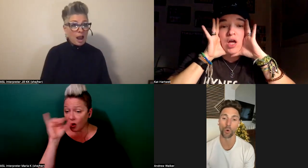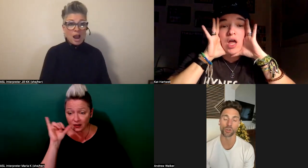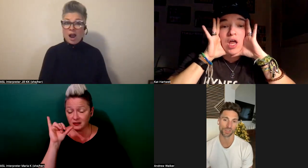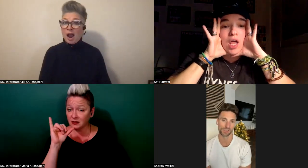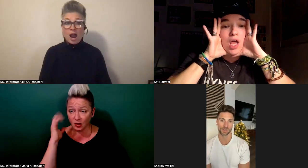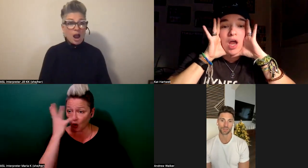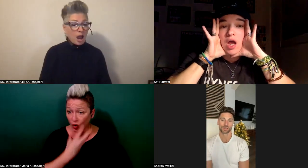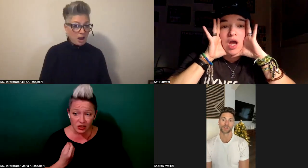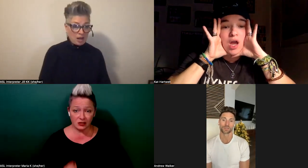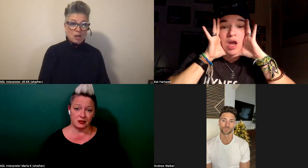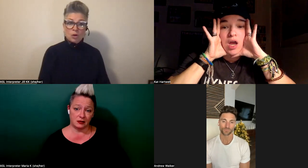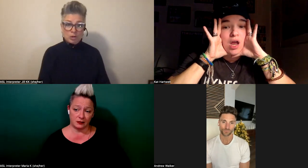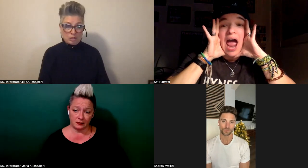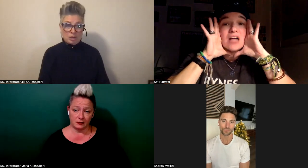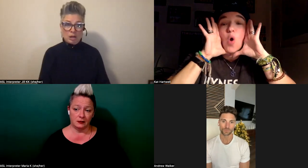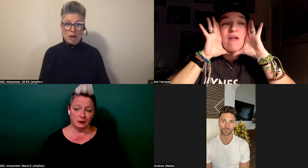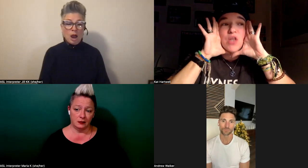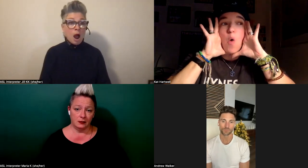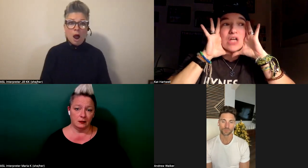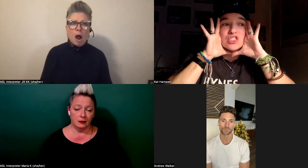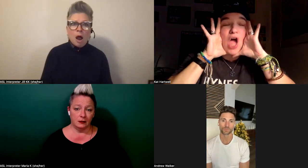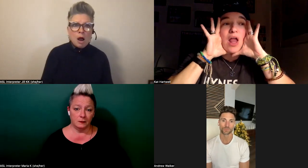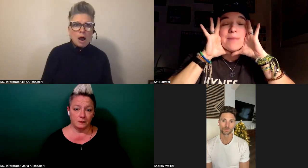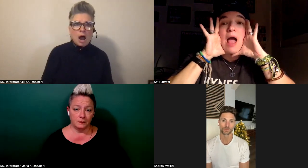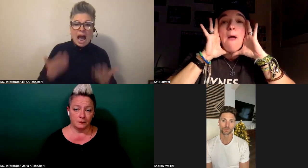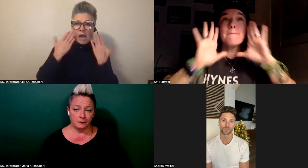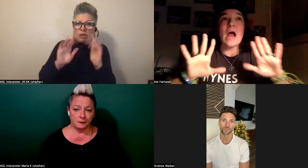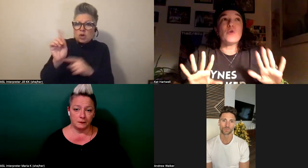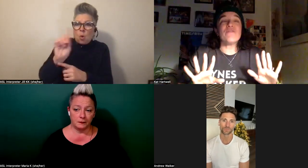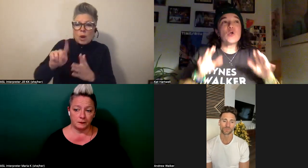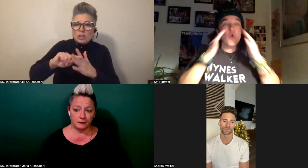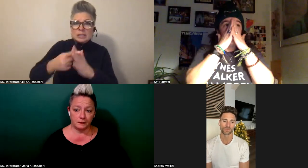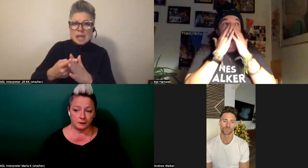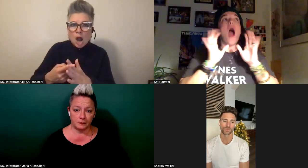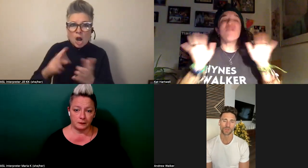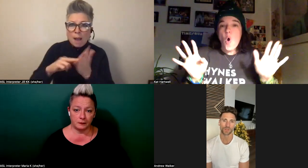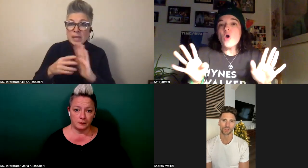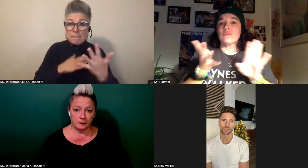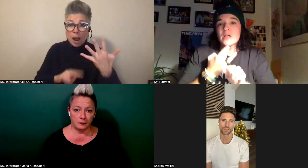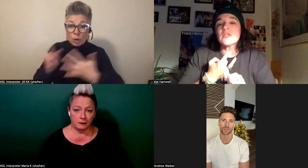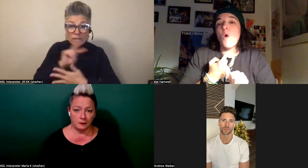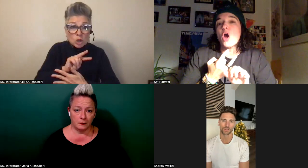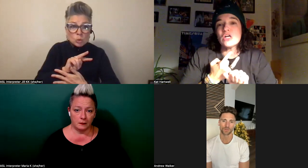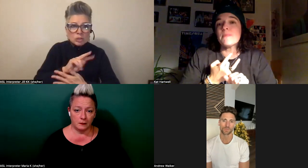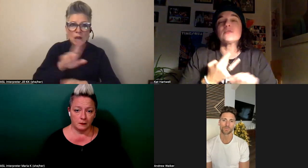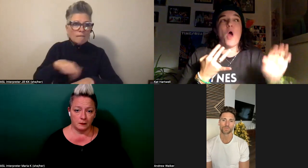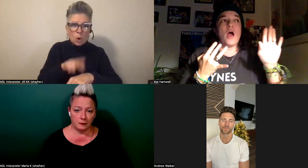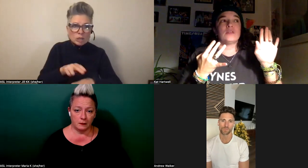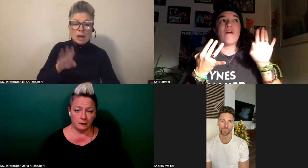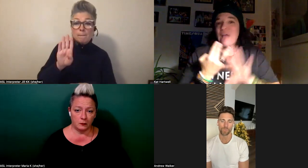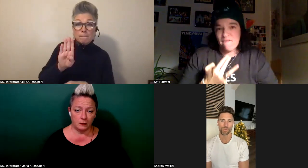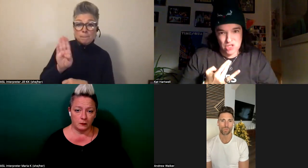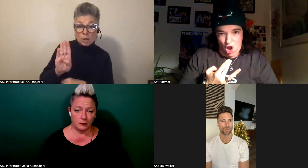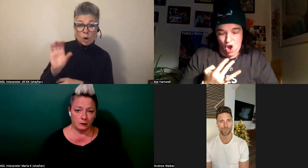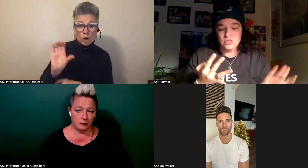looked gorgeous. I don't even know where to start. I mean, my review, of course, Baltimore Christmas